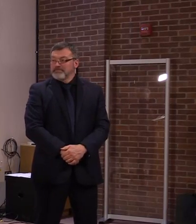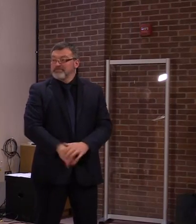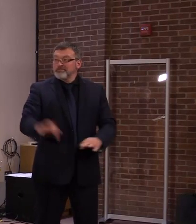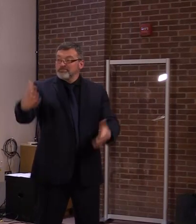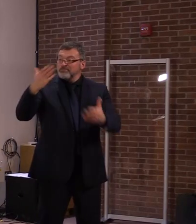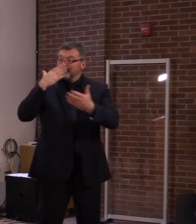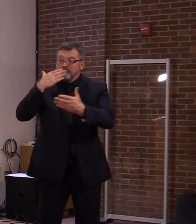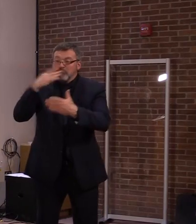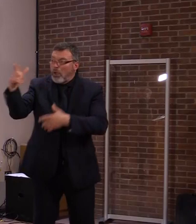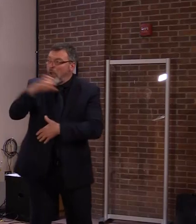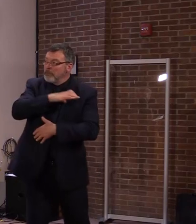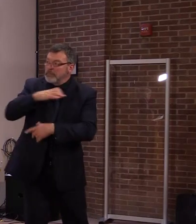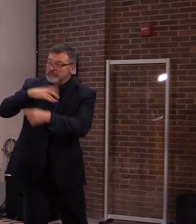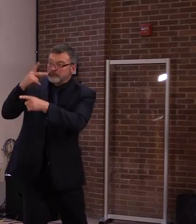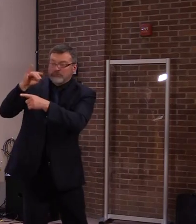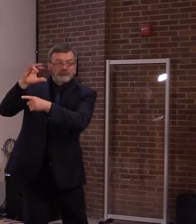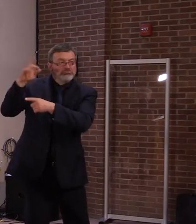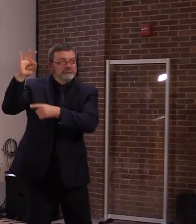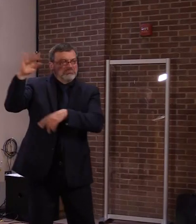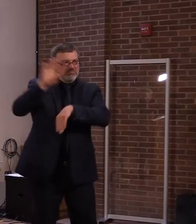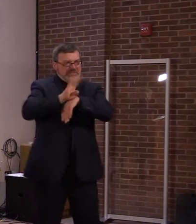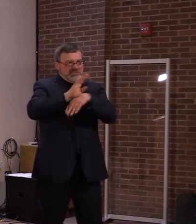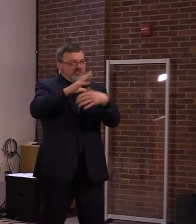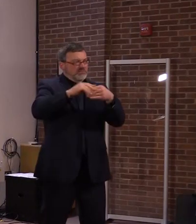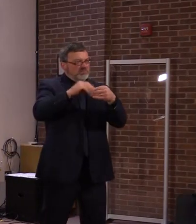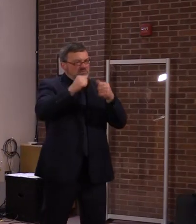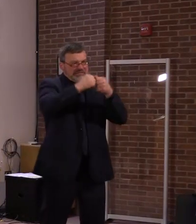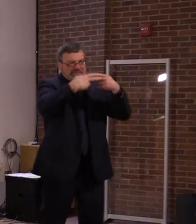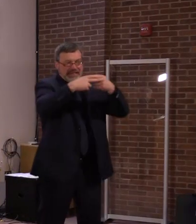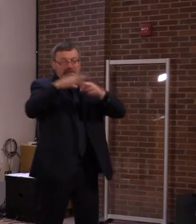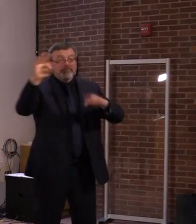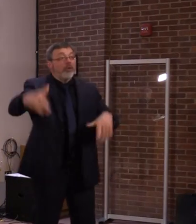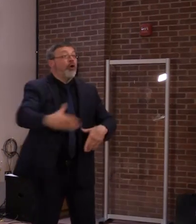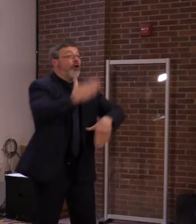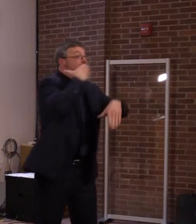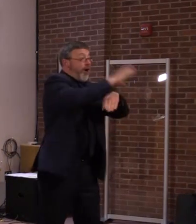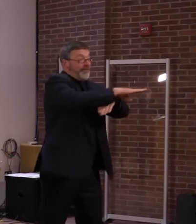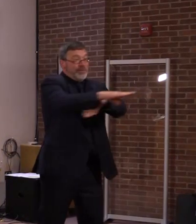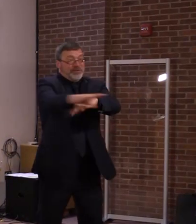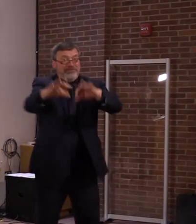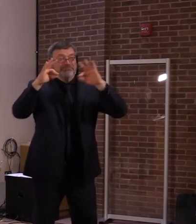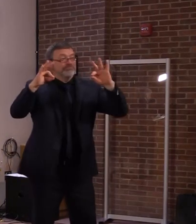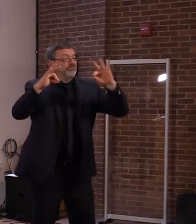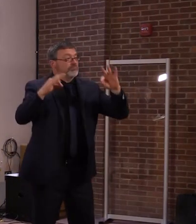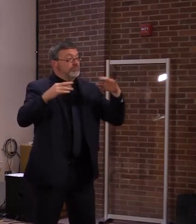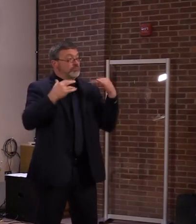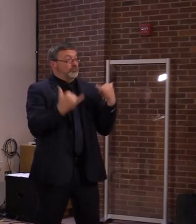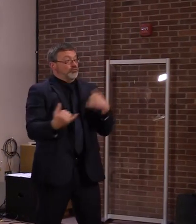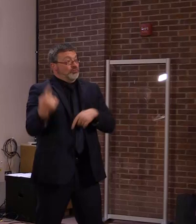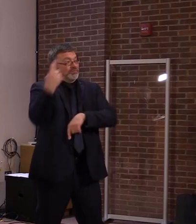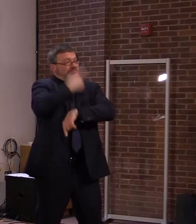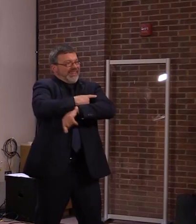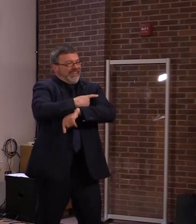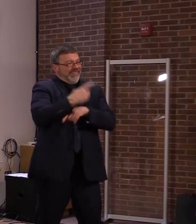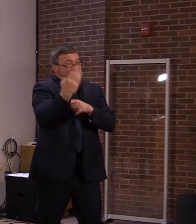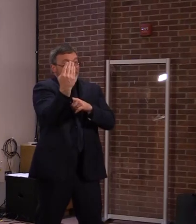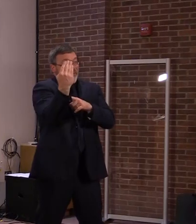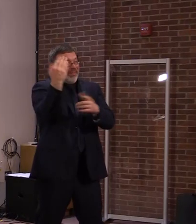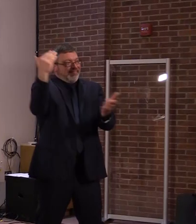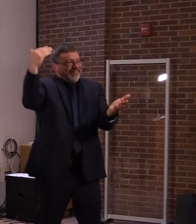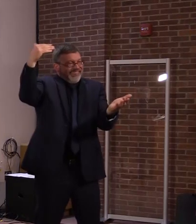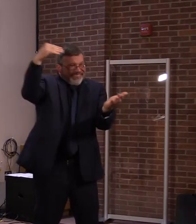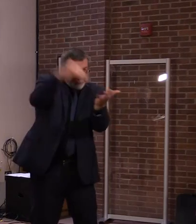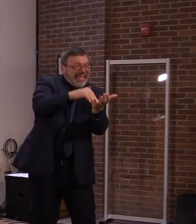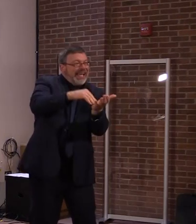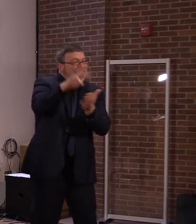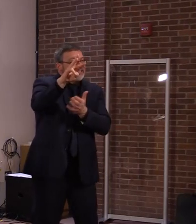Thank you, Commissioner Pichek. Good afternoon, everyone. As of today, as the governor mentioned, 14,360 children